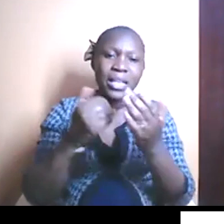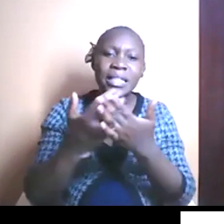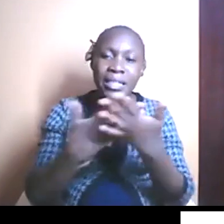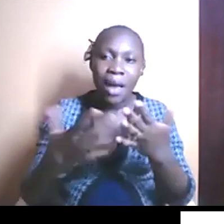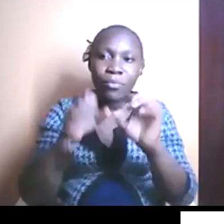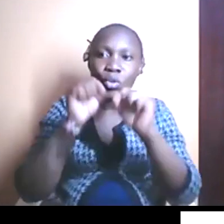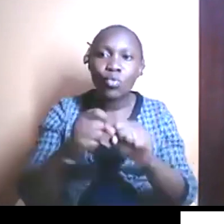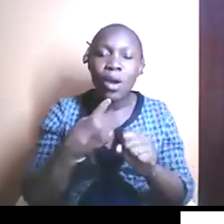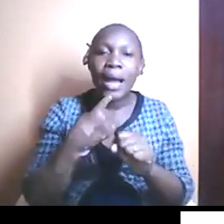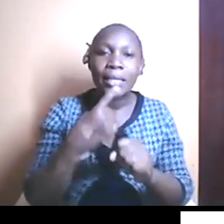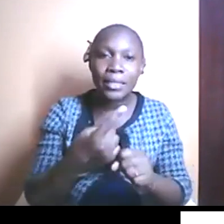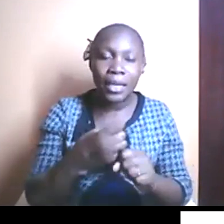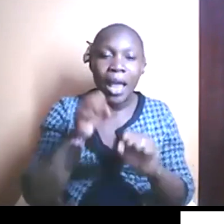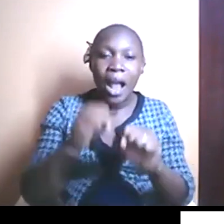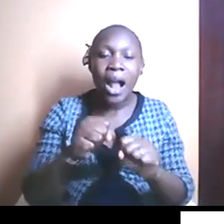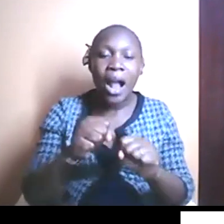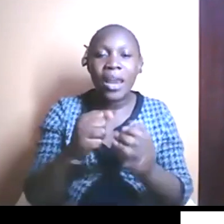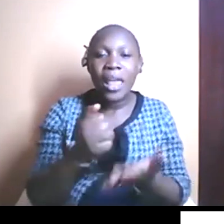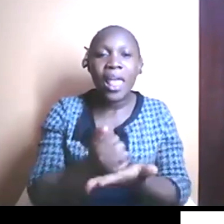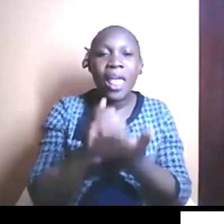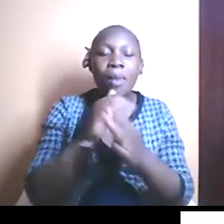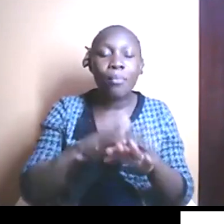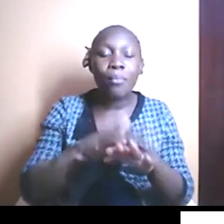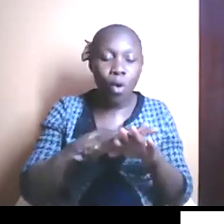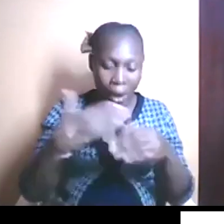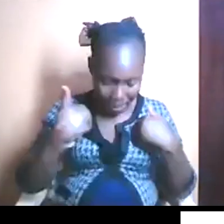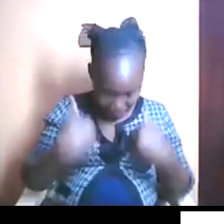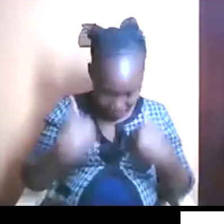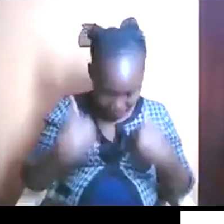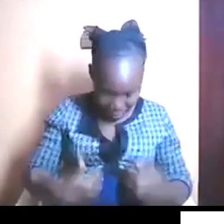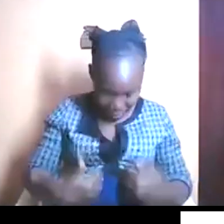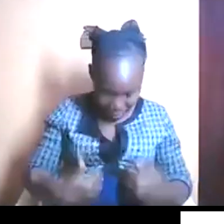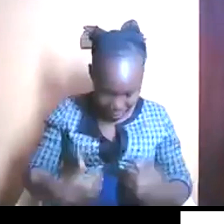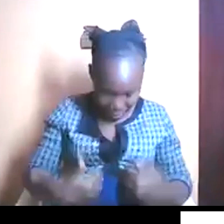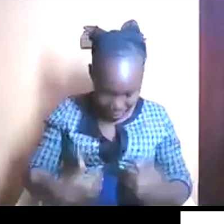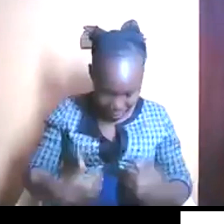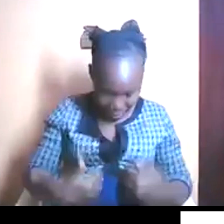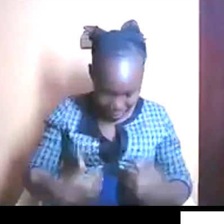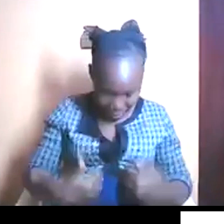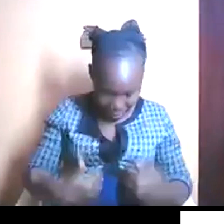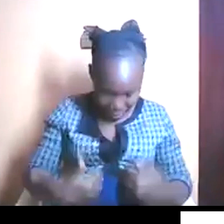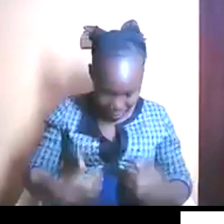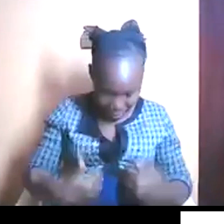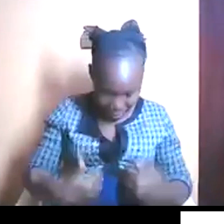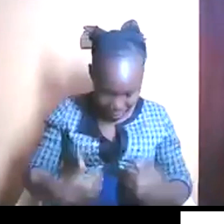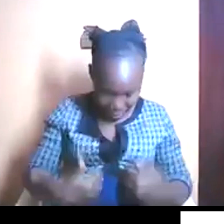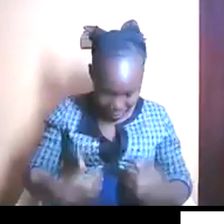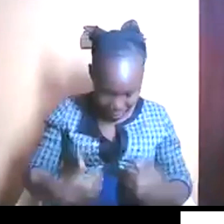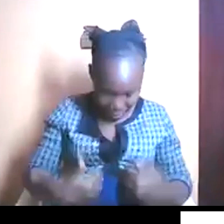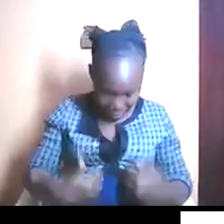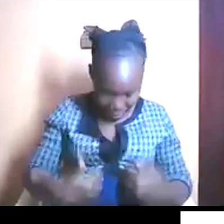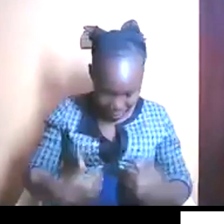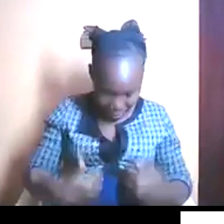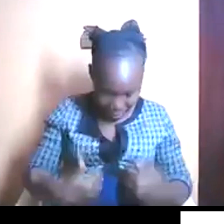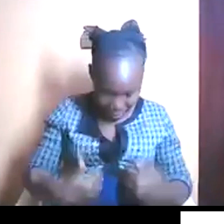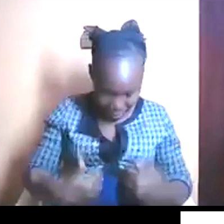possible trauma, because those are the beginnings of trauma, and trauma is a serious condition. So right now, what you're talking about is